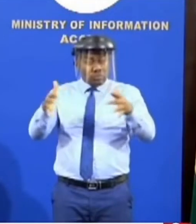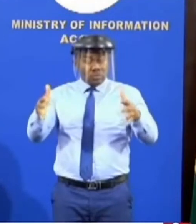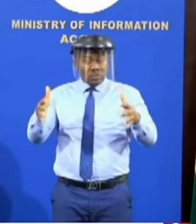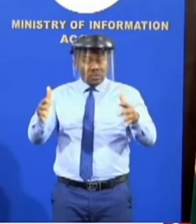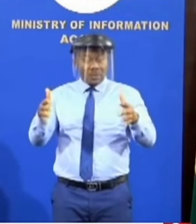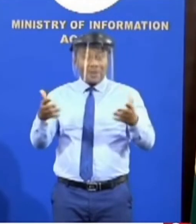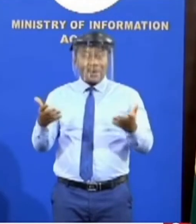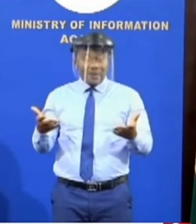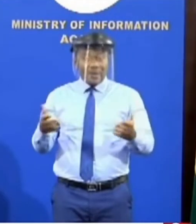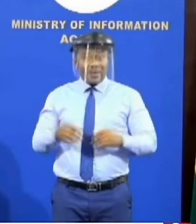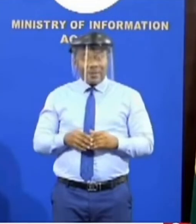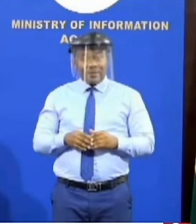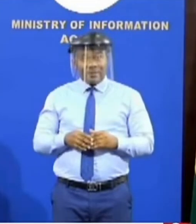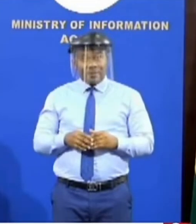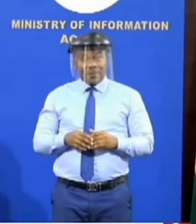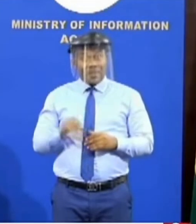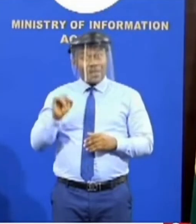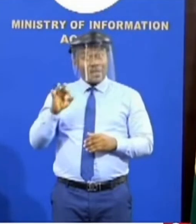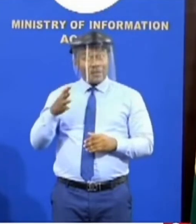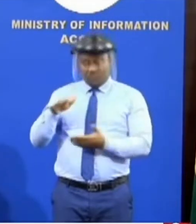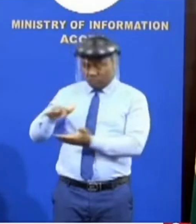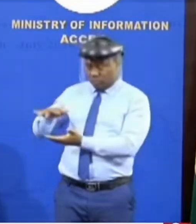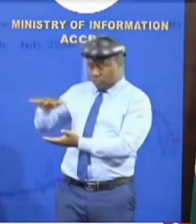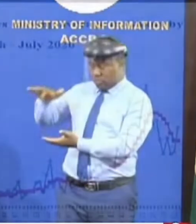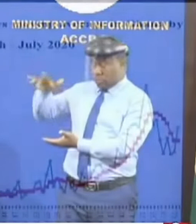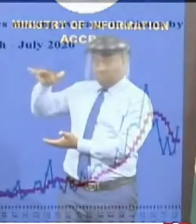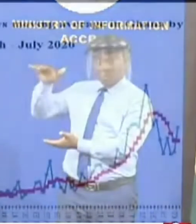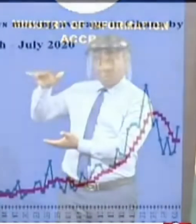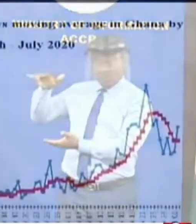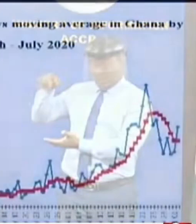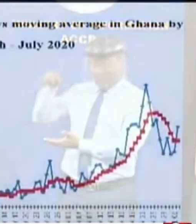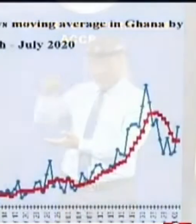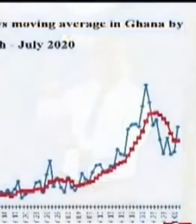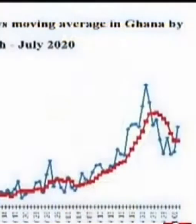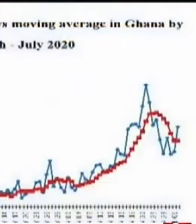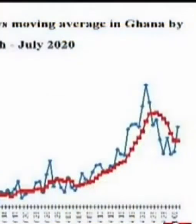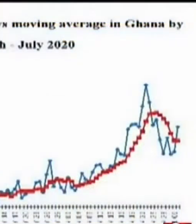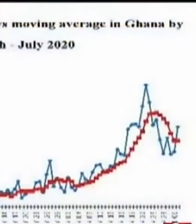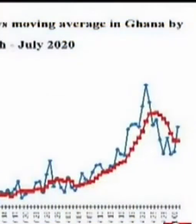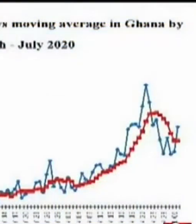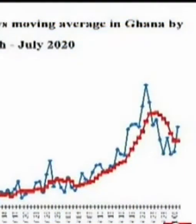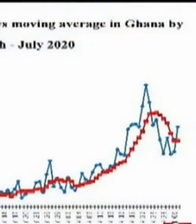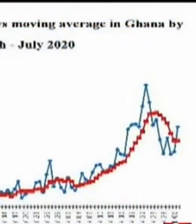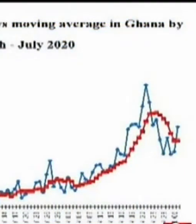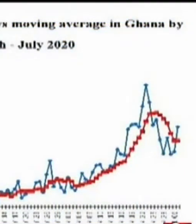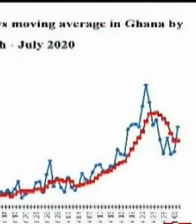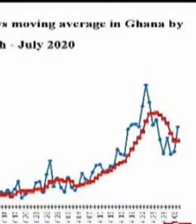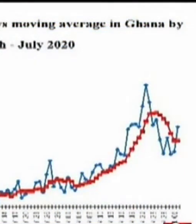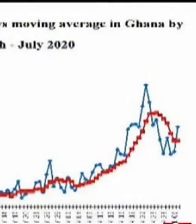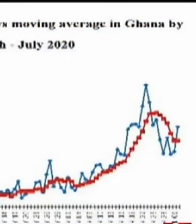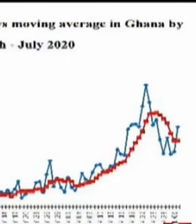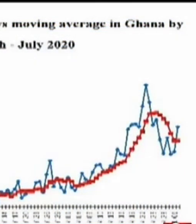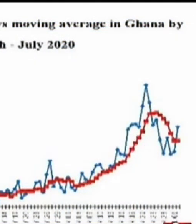picture when all the backlog, which we started clearing last week, is completed. But I still expect that